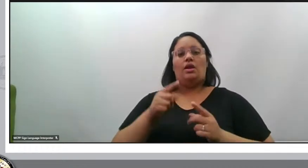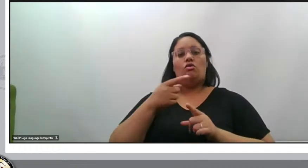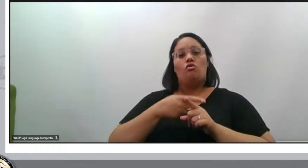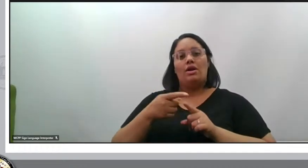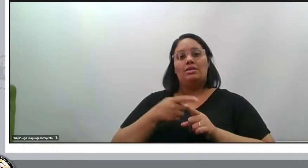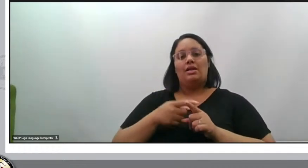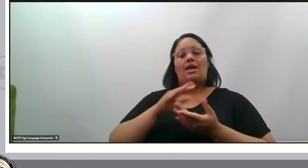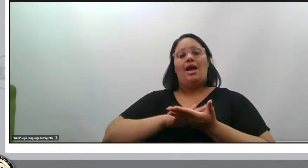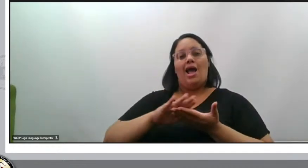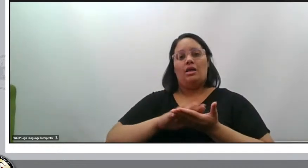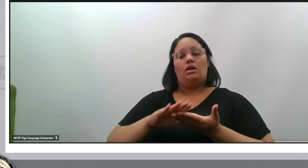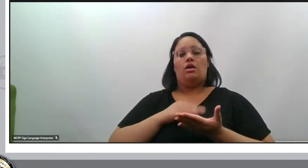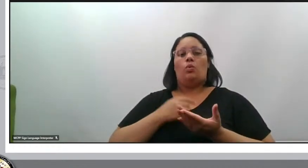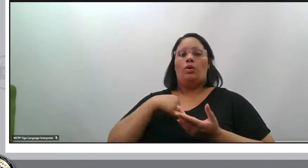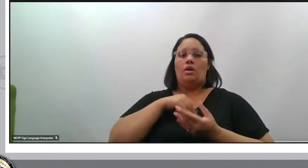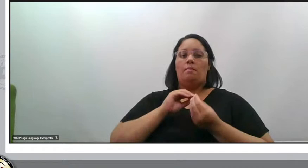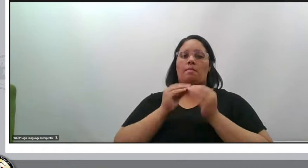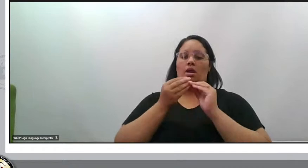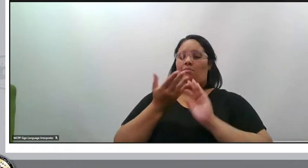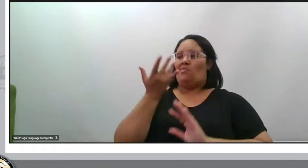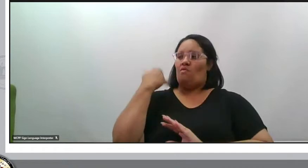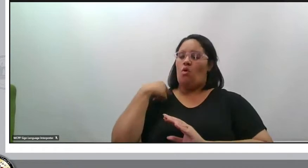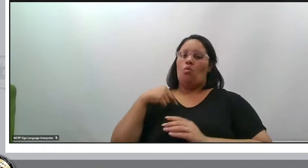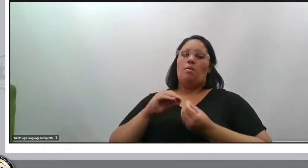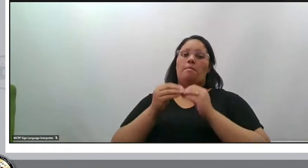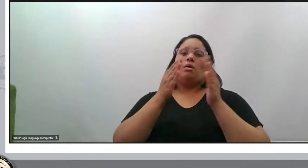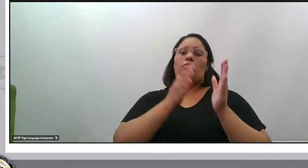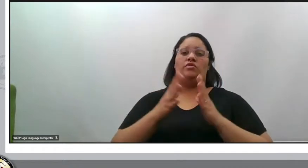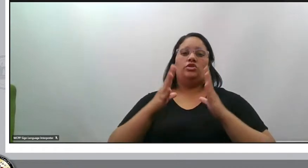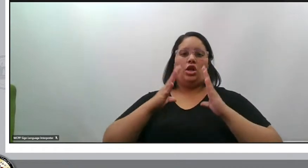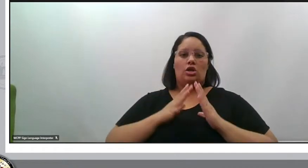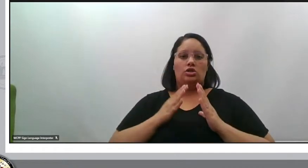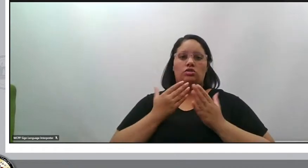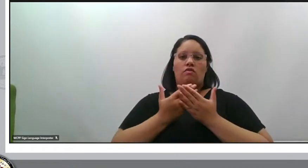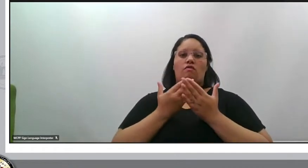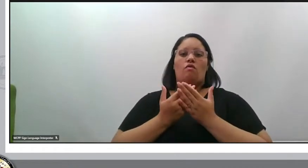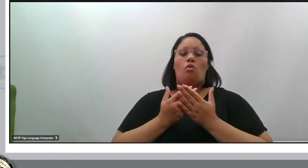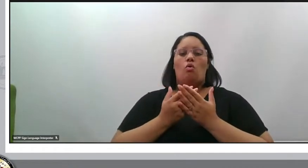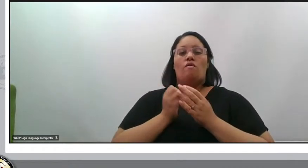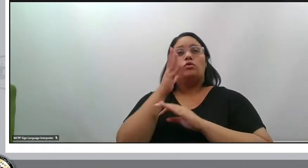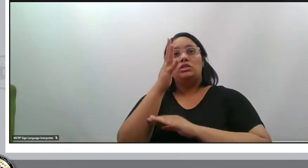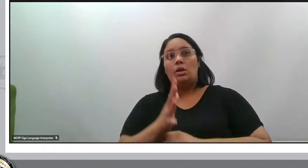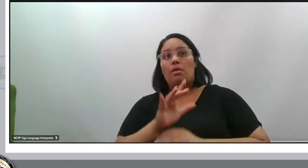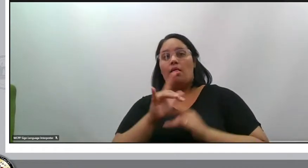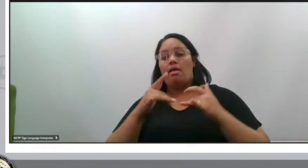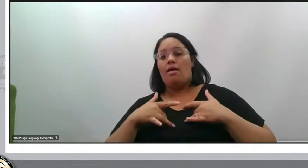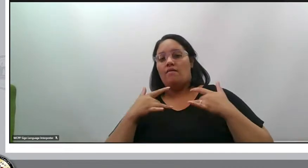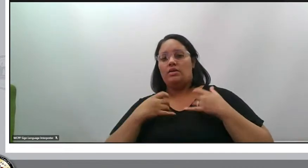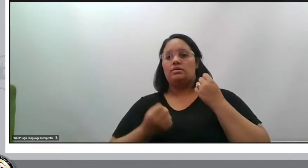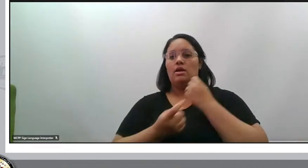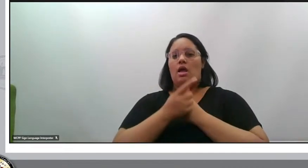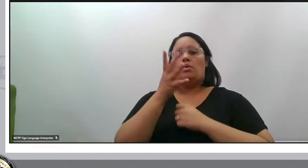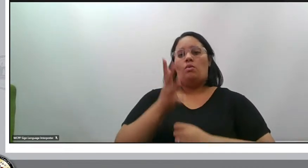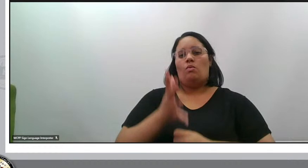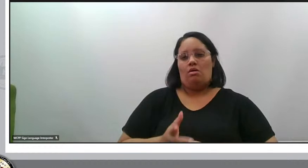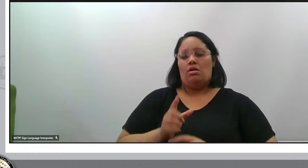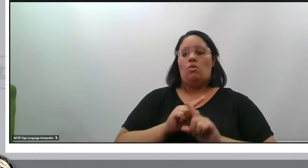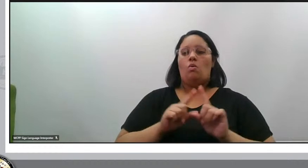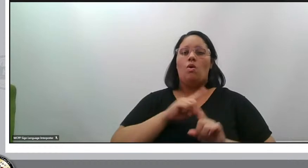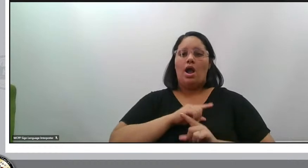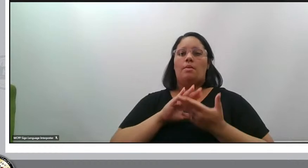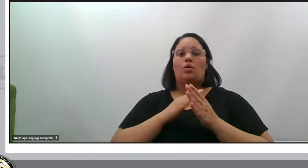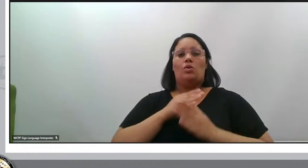of that specifically, and we're actually looking at past trends, and we actually made provision for foreseeable rental and hiring costs specifically with regards to